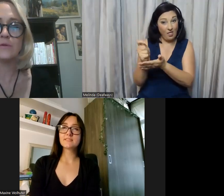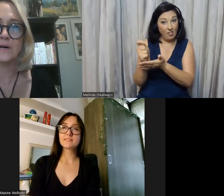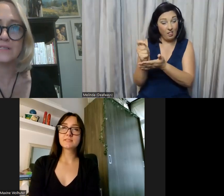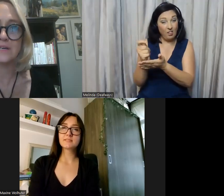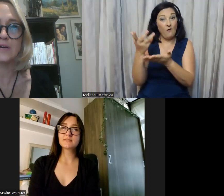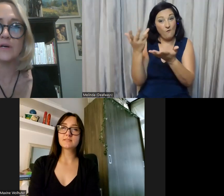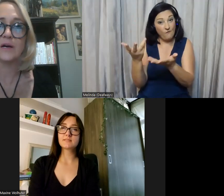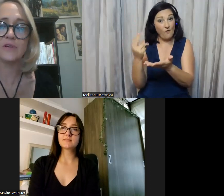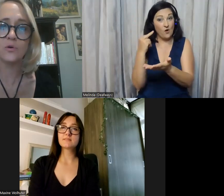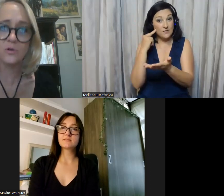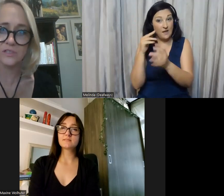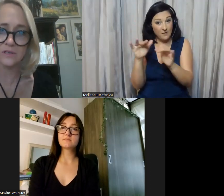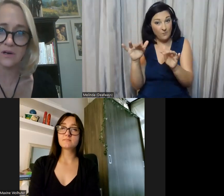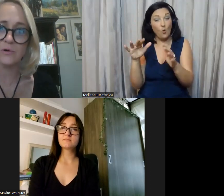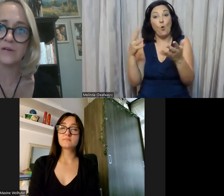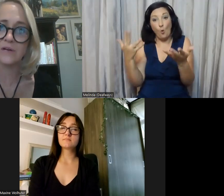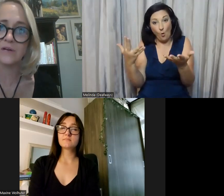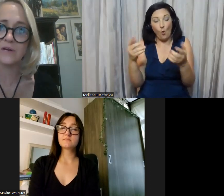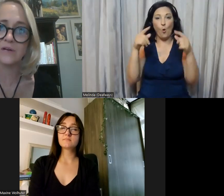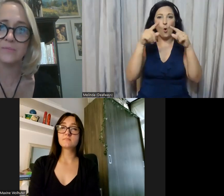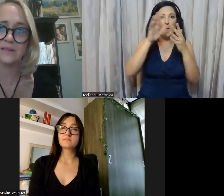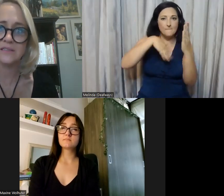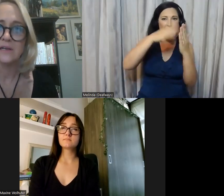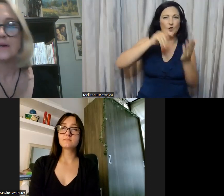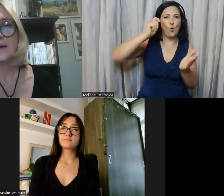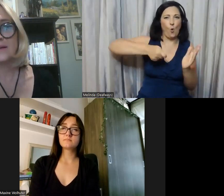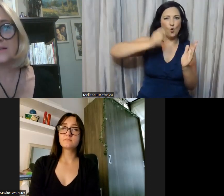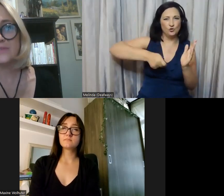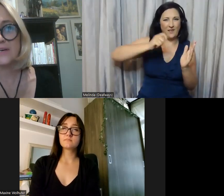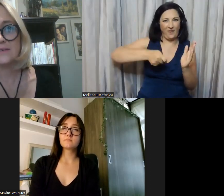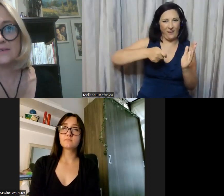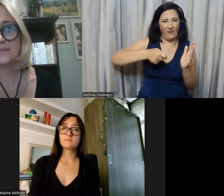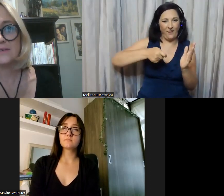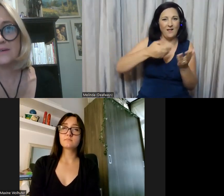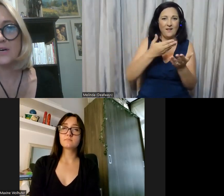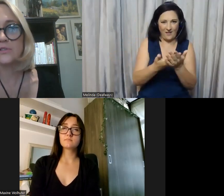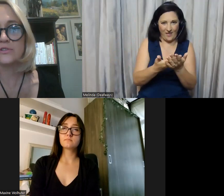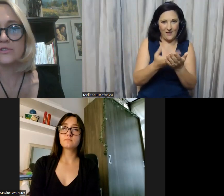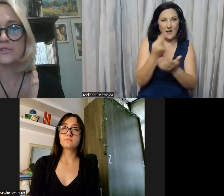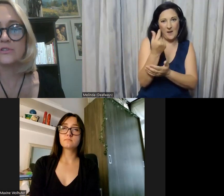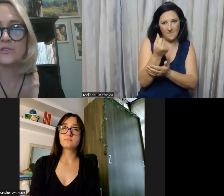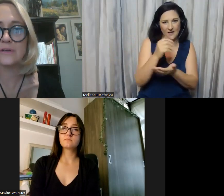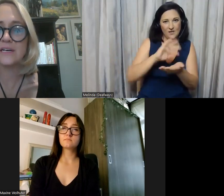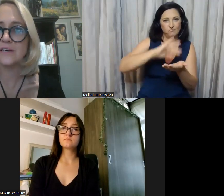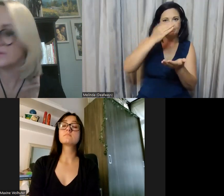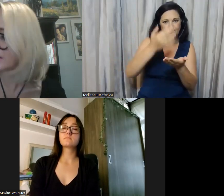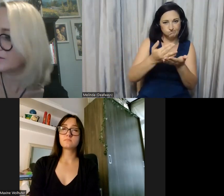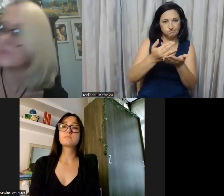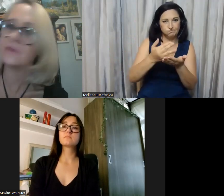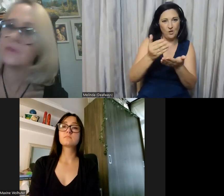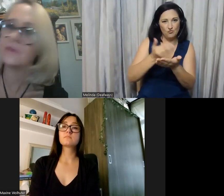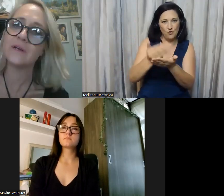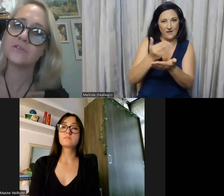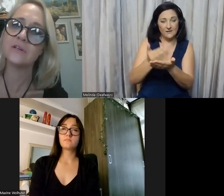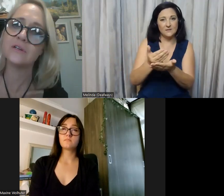otherwise have an auction of one of the paintings and give that to, yes, actually I went